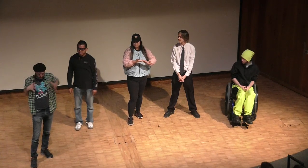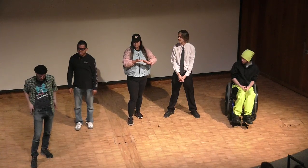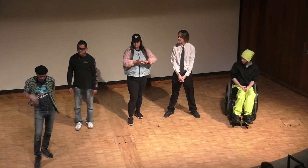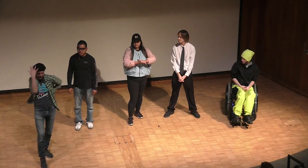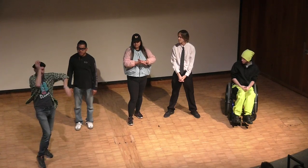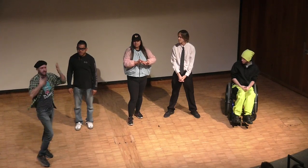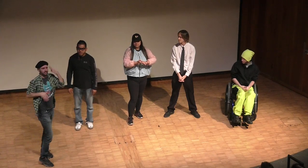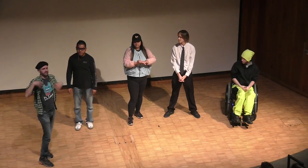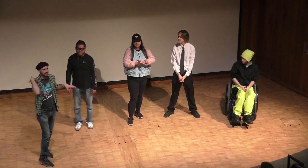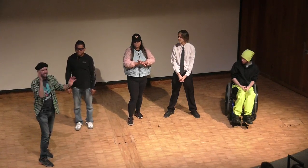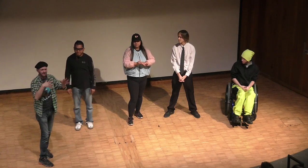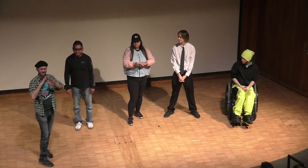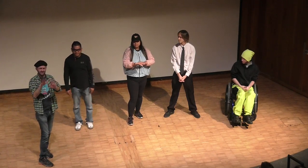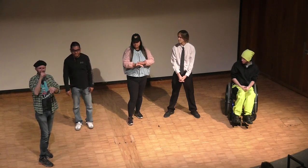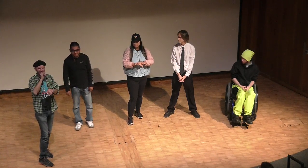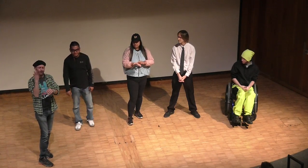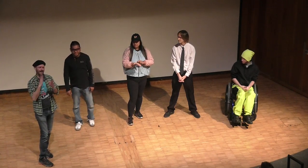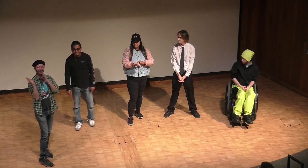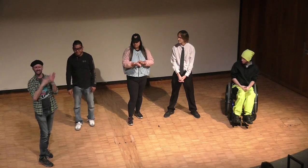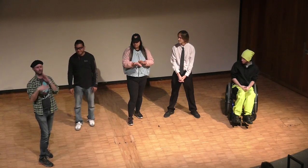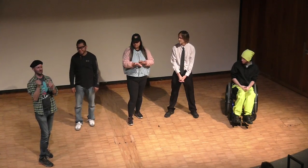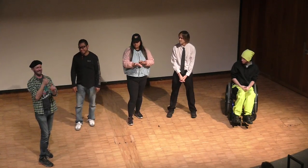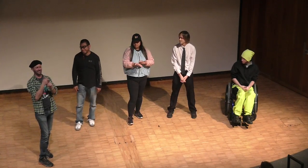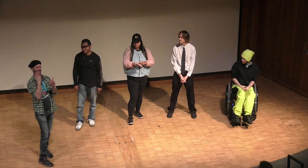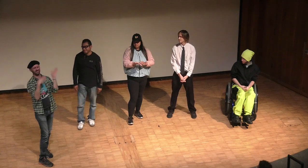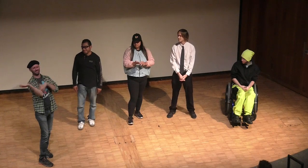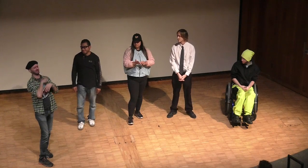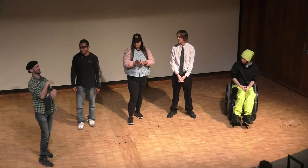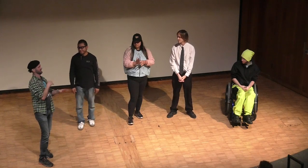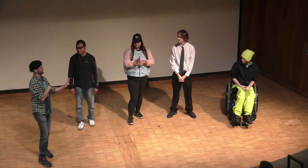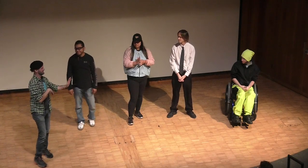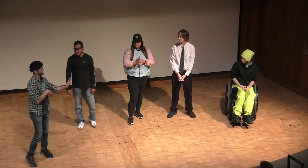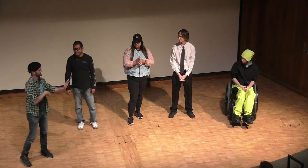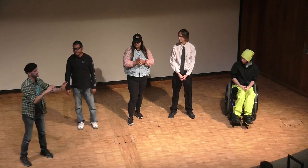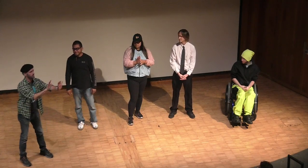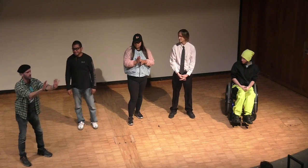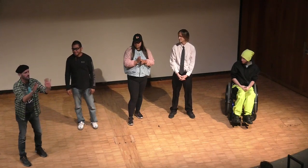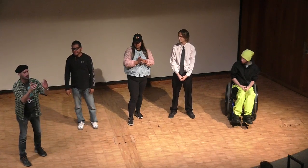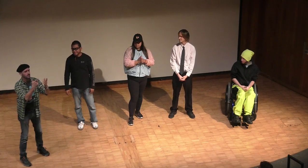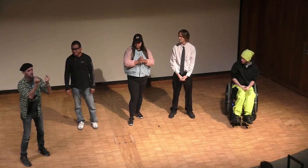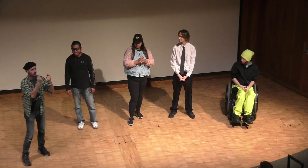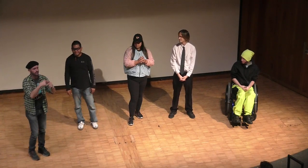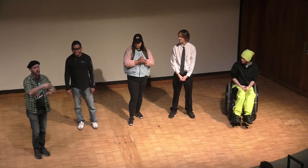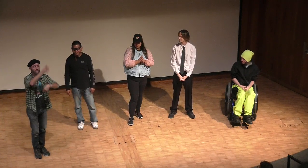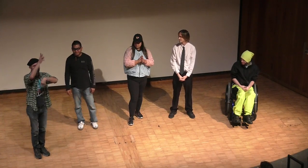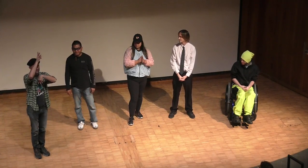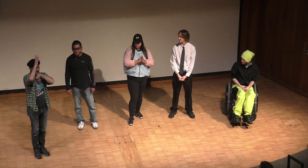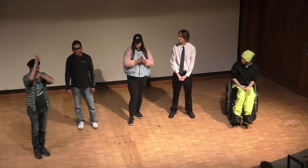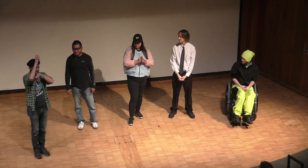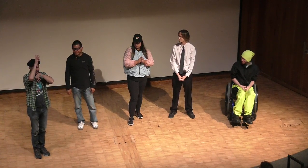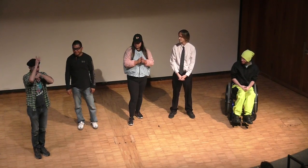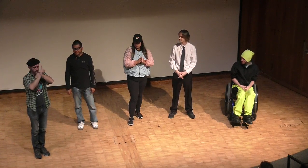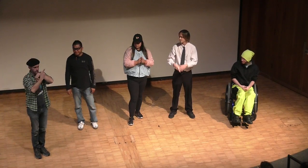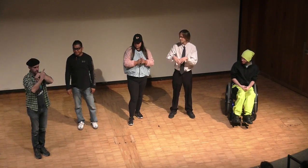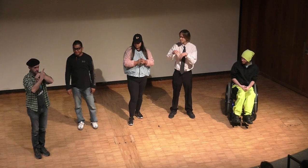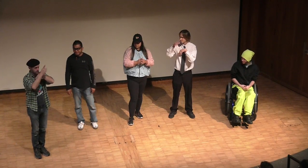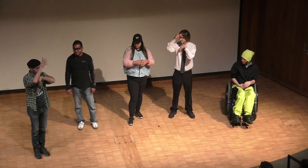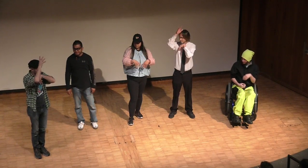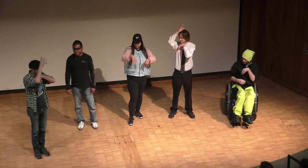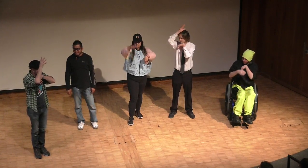different movements, but just doing it in order. It looks like you're like hitting on yourself. So just start out like this